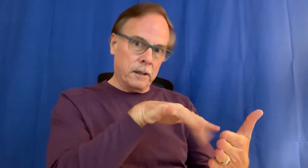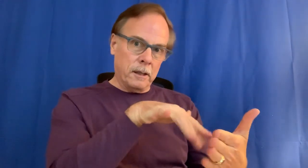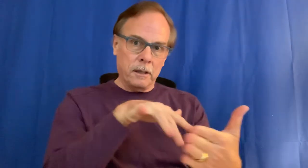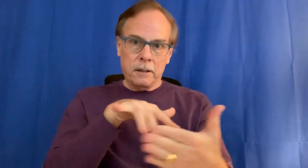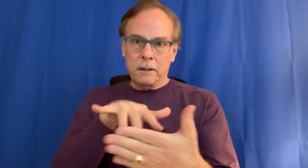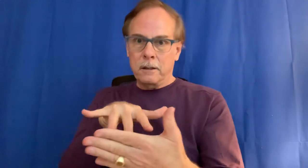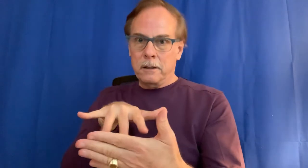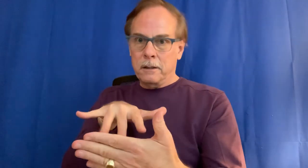that,